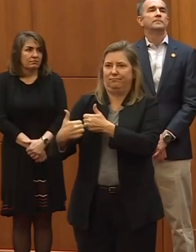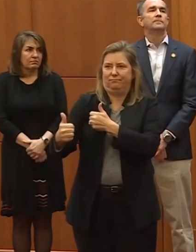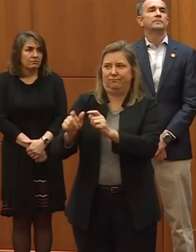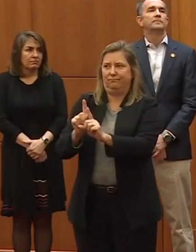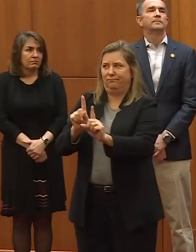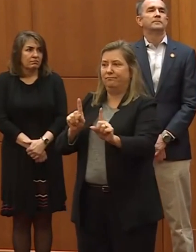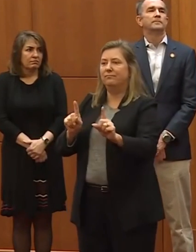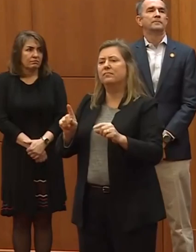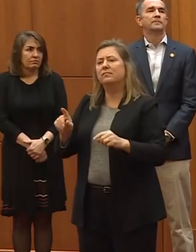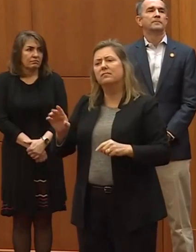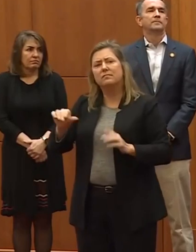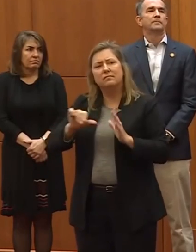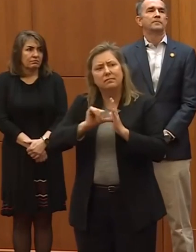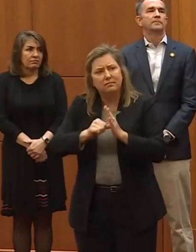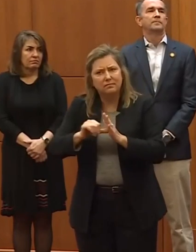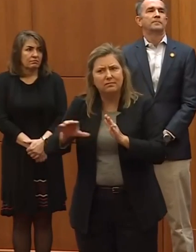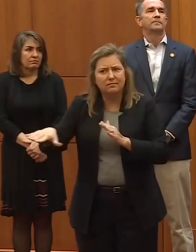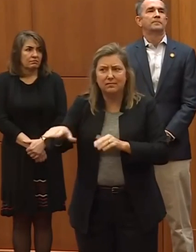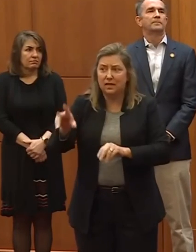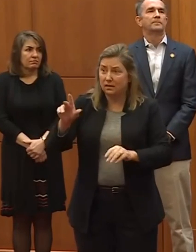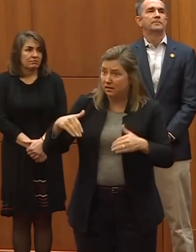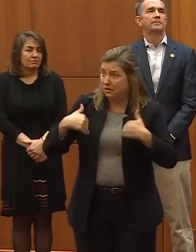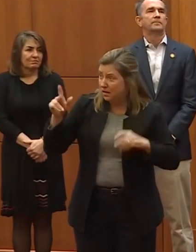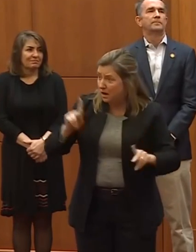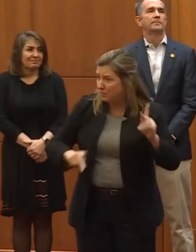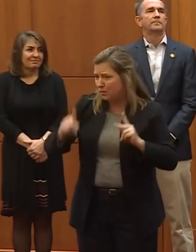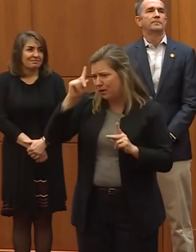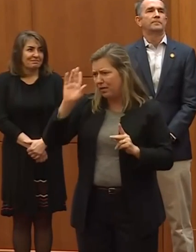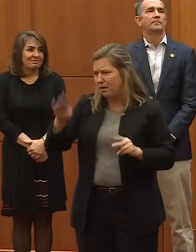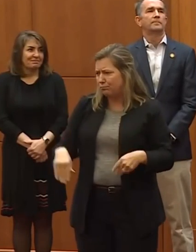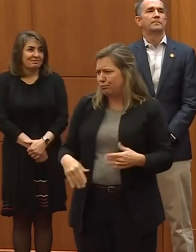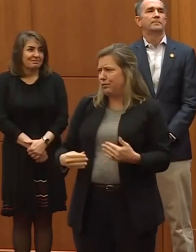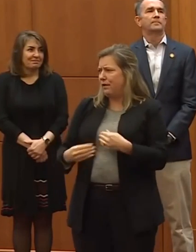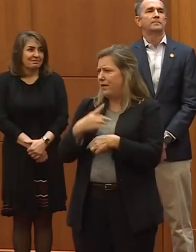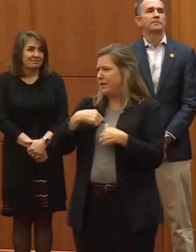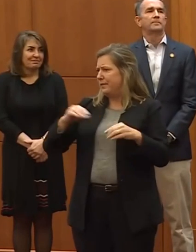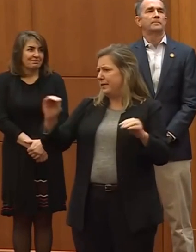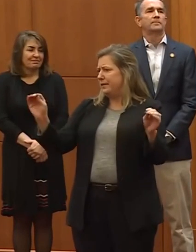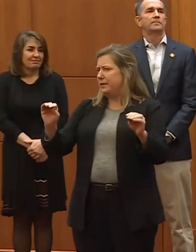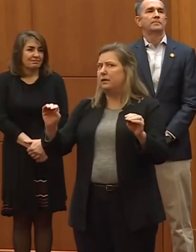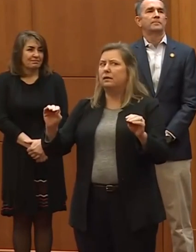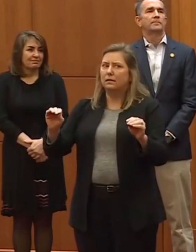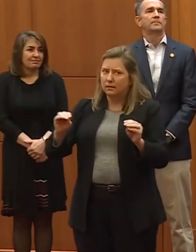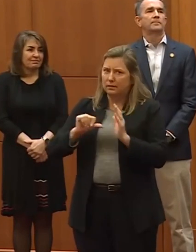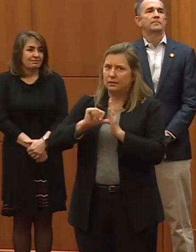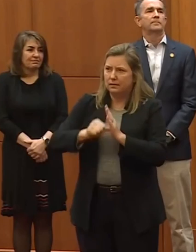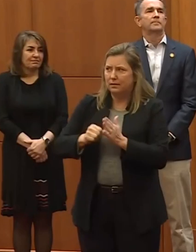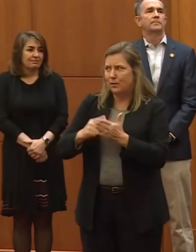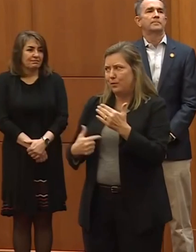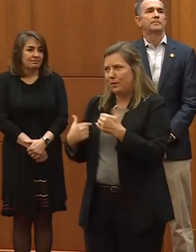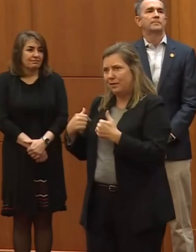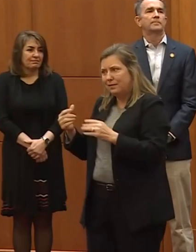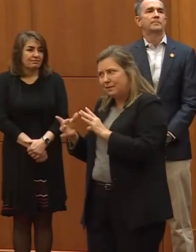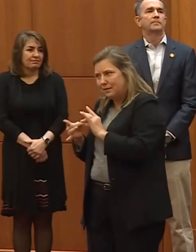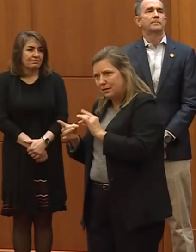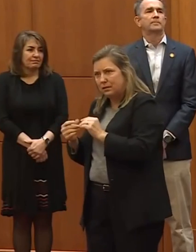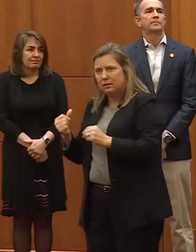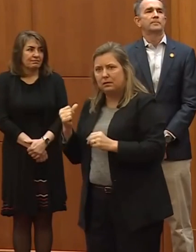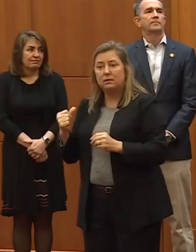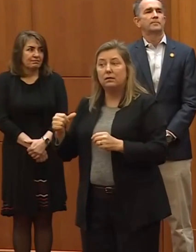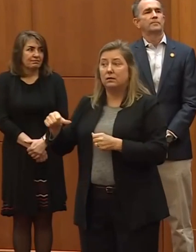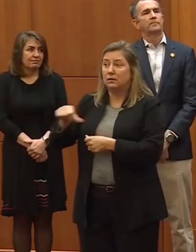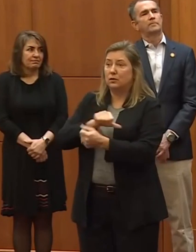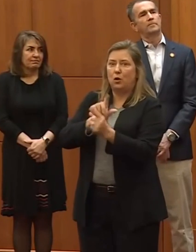for those young folks who think that they're not affected by this, I want to underscore what the governor said about how